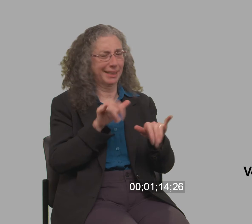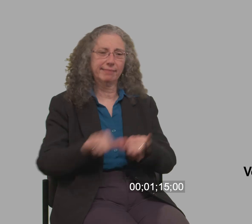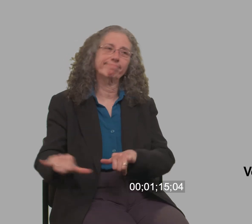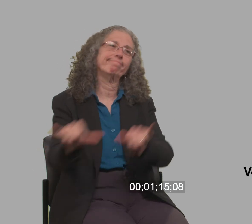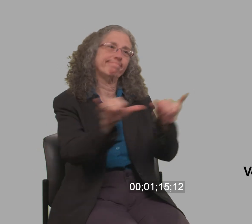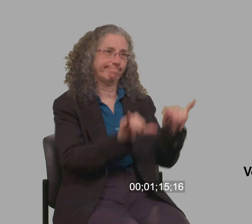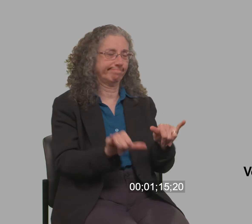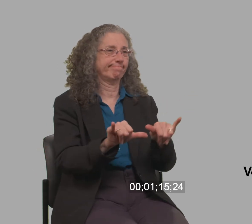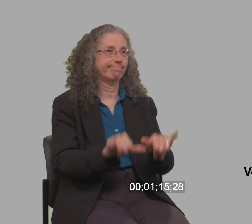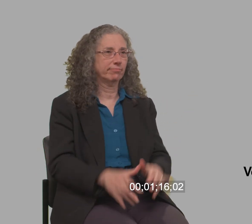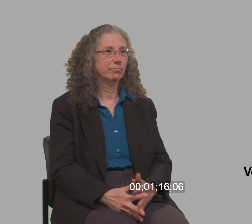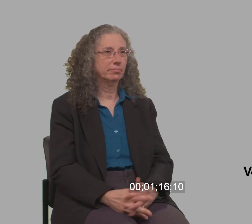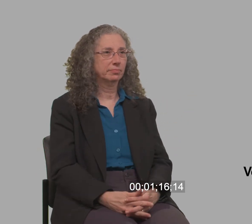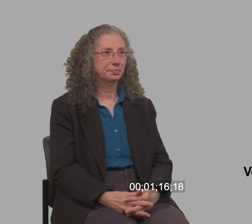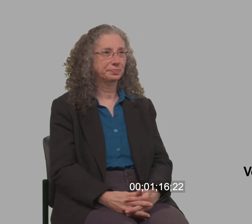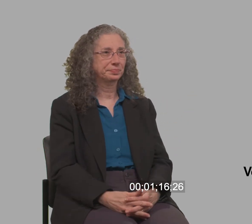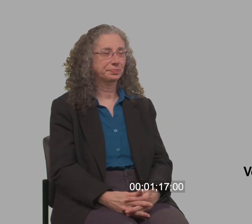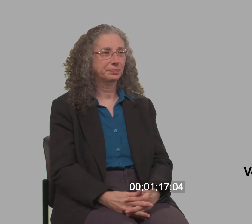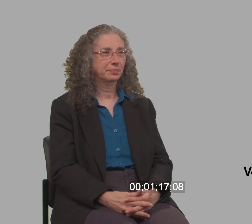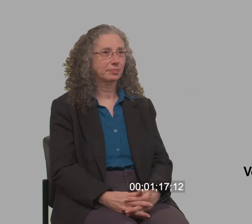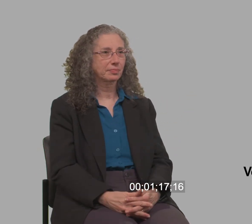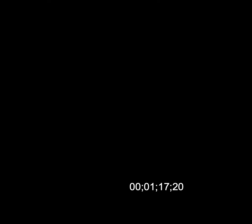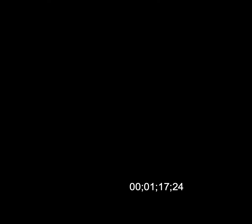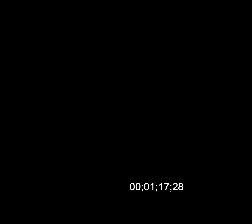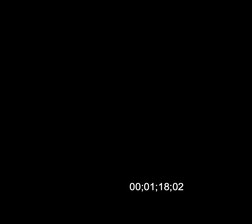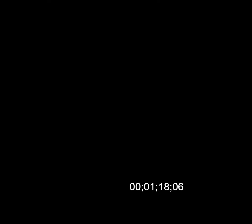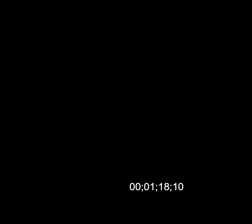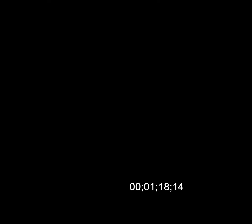only happen to me, it happens to the deaf community as a whole.